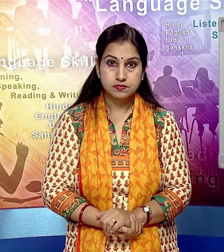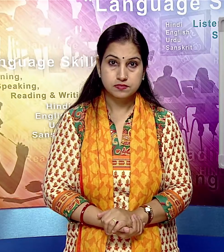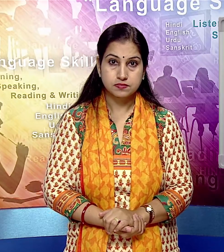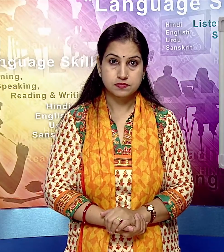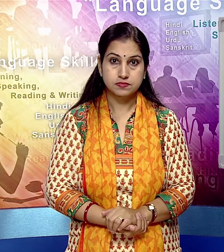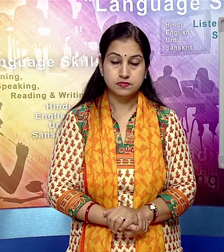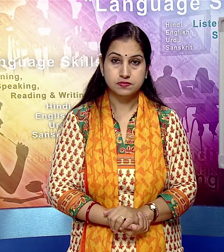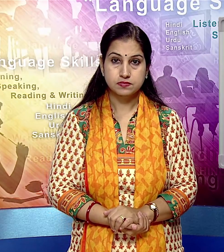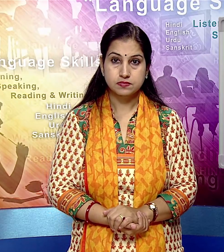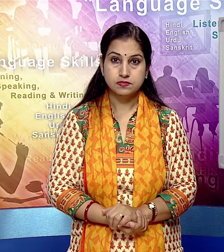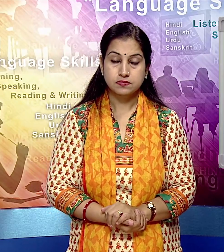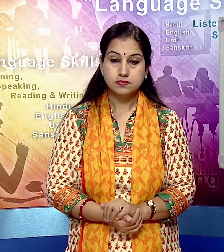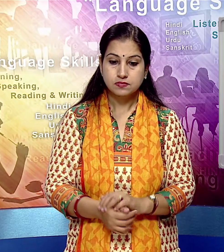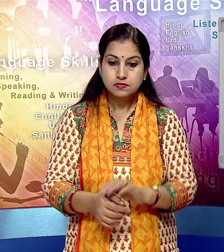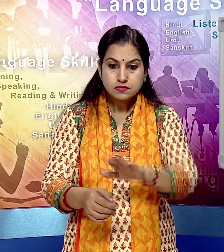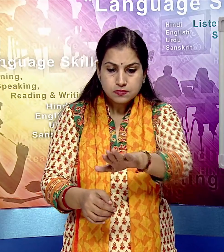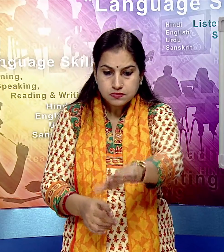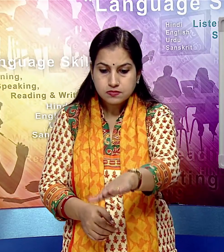A crust is developed outside the food